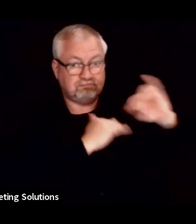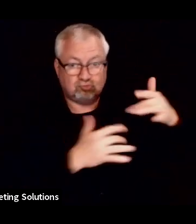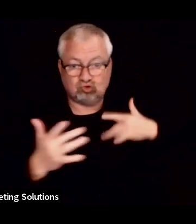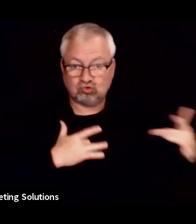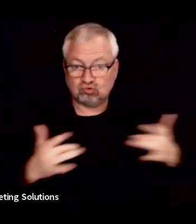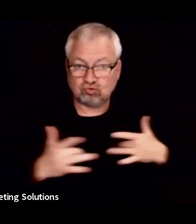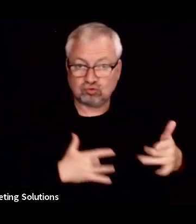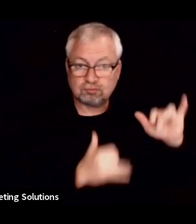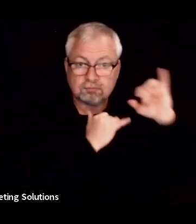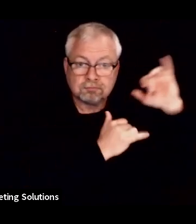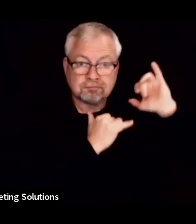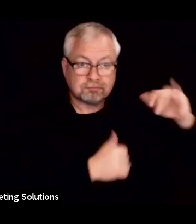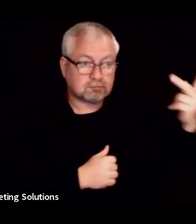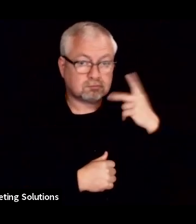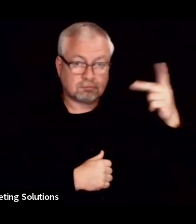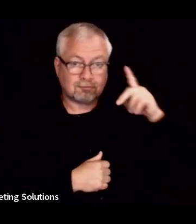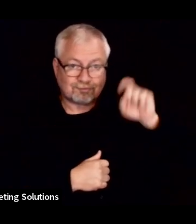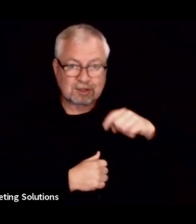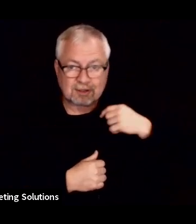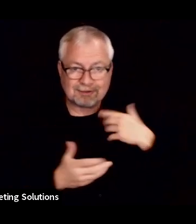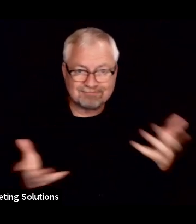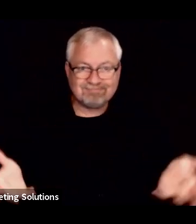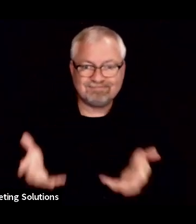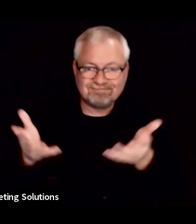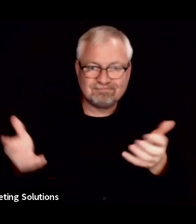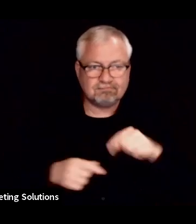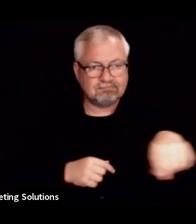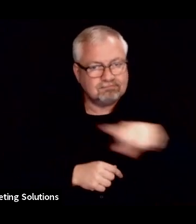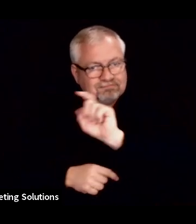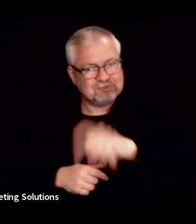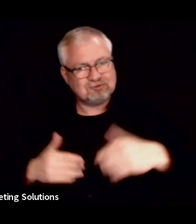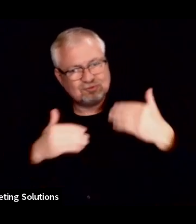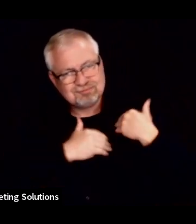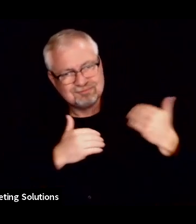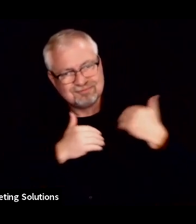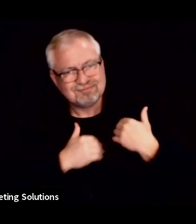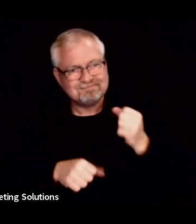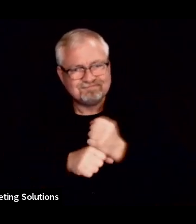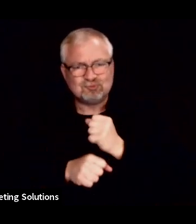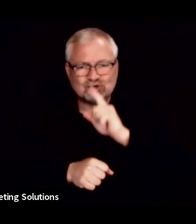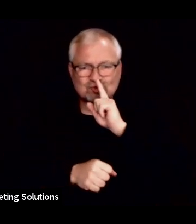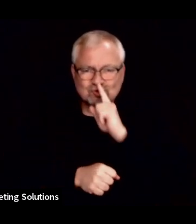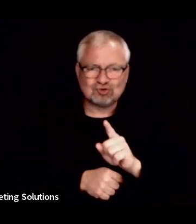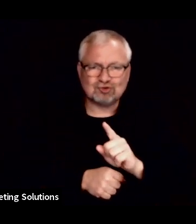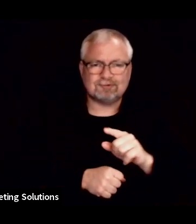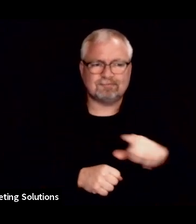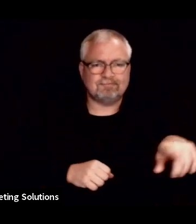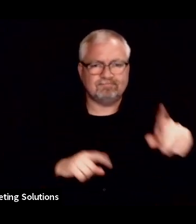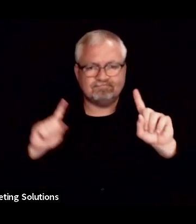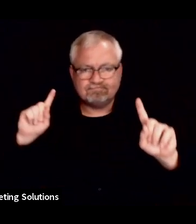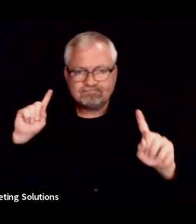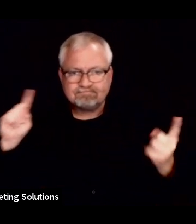really try to keep tabs on this virus.